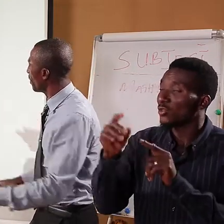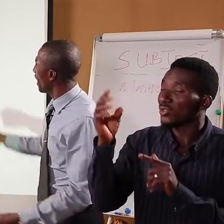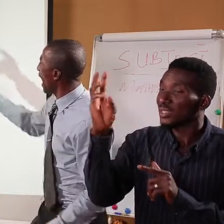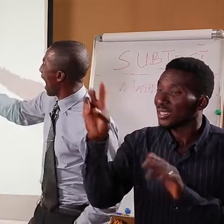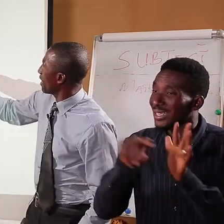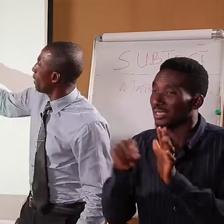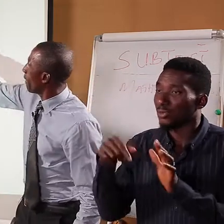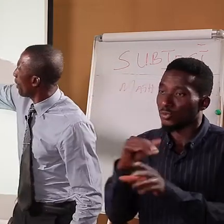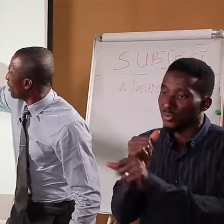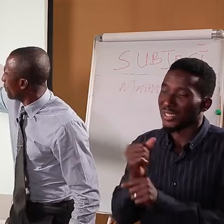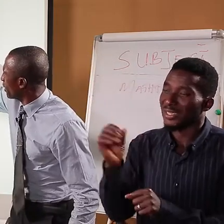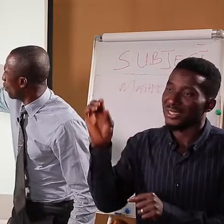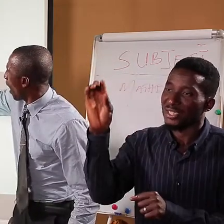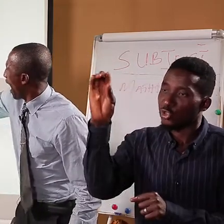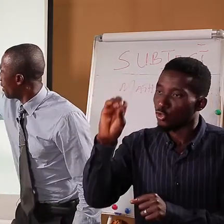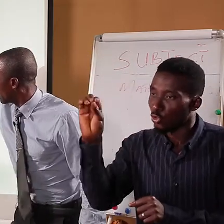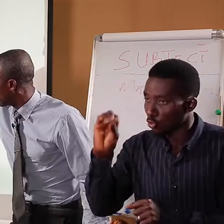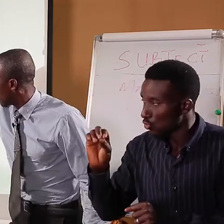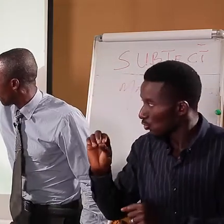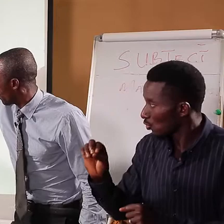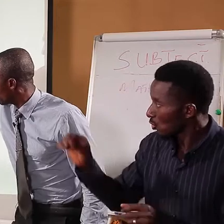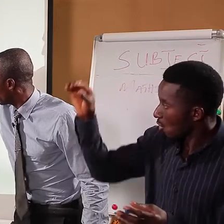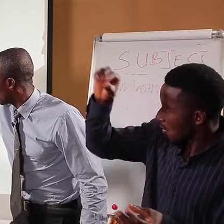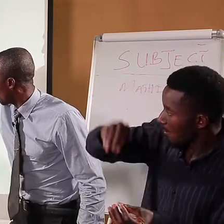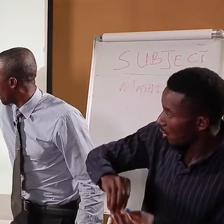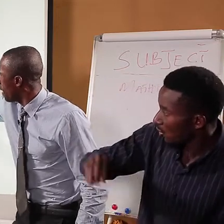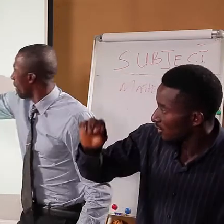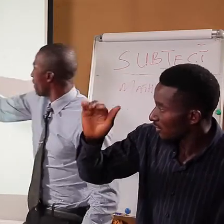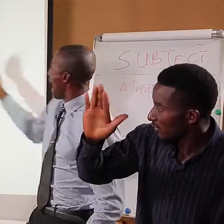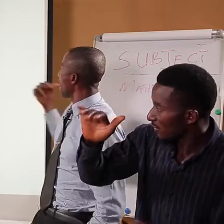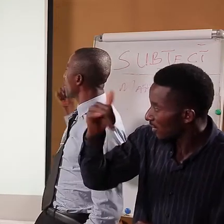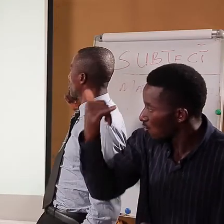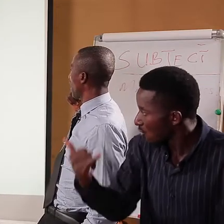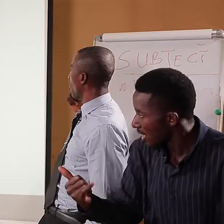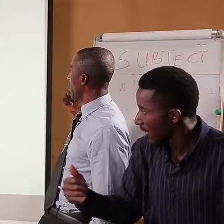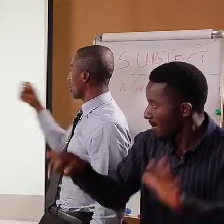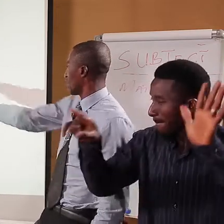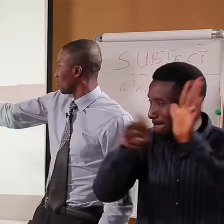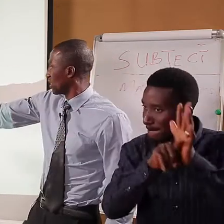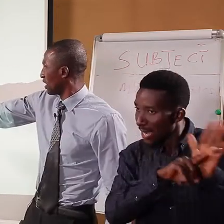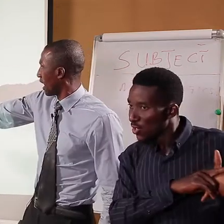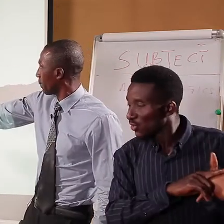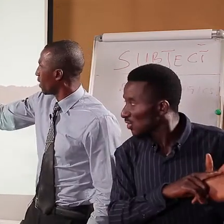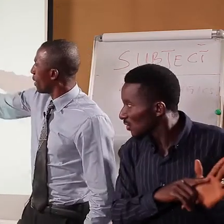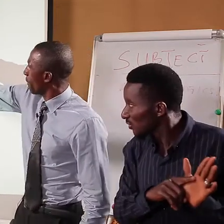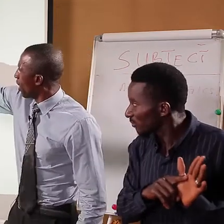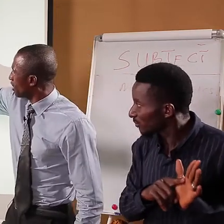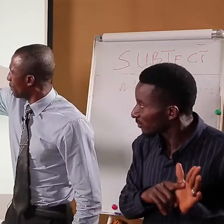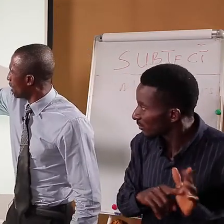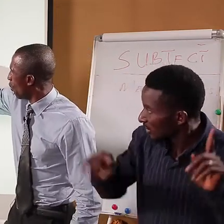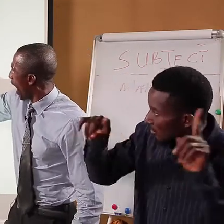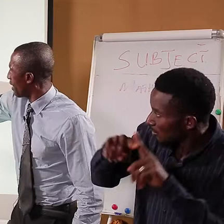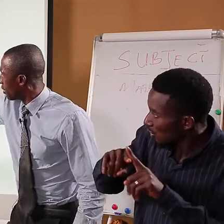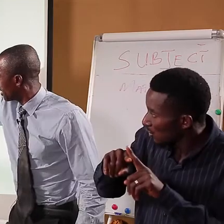0. And plus 15y, written down, plus 15y, minus the equation is written there.